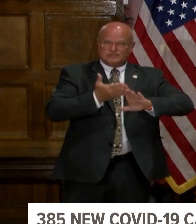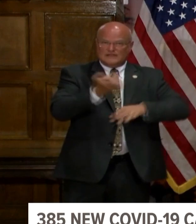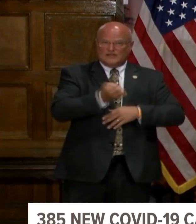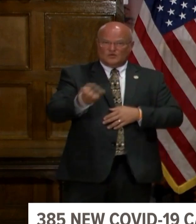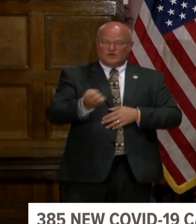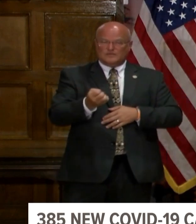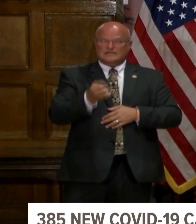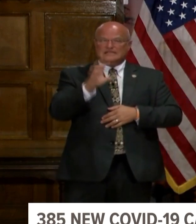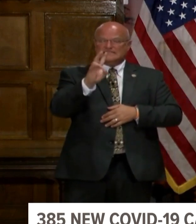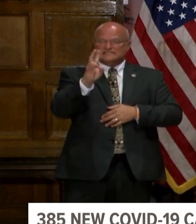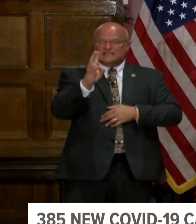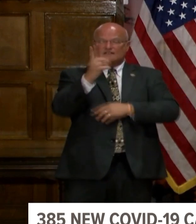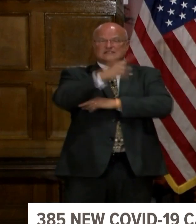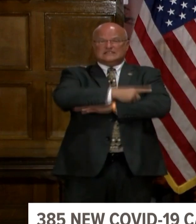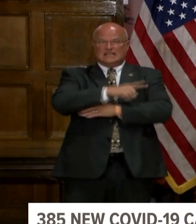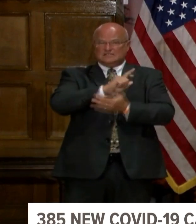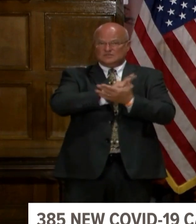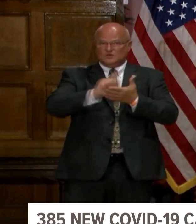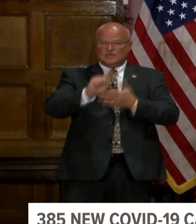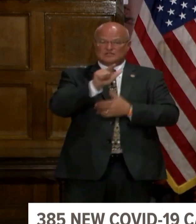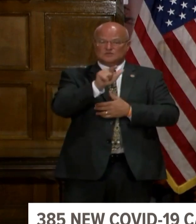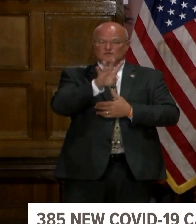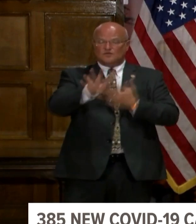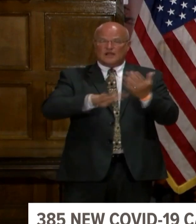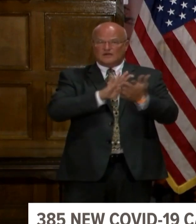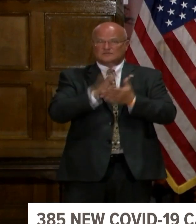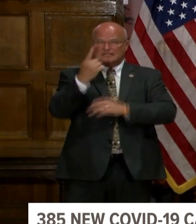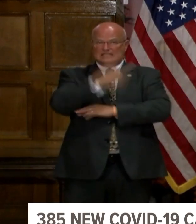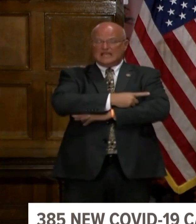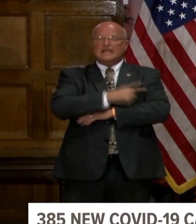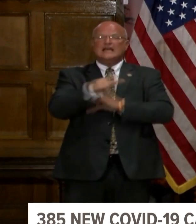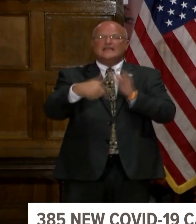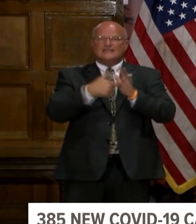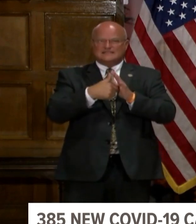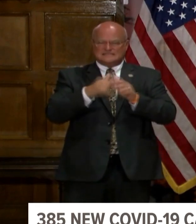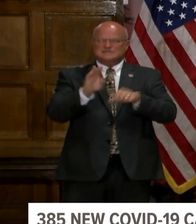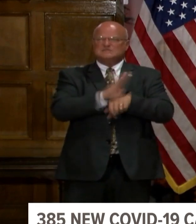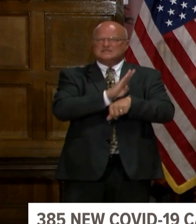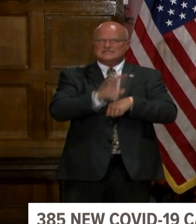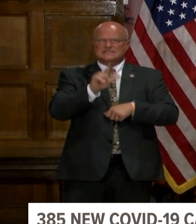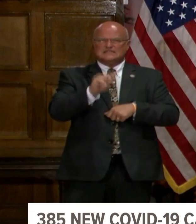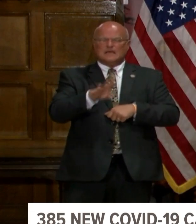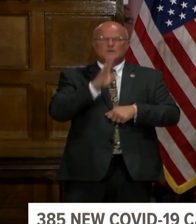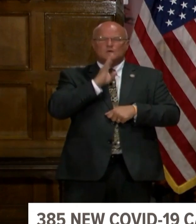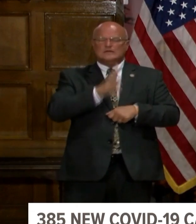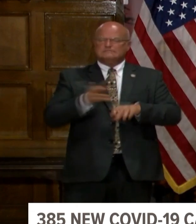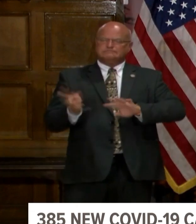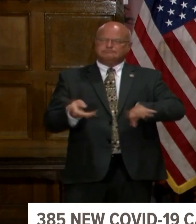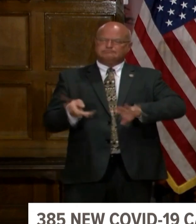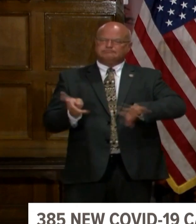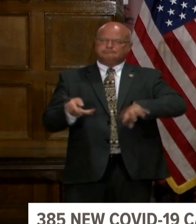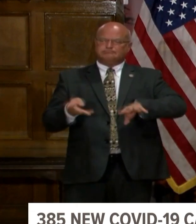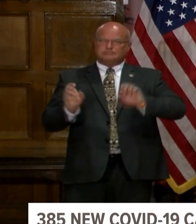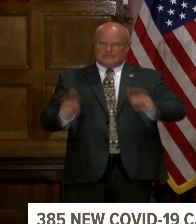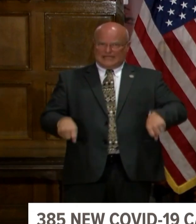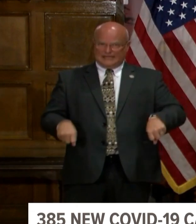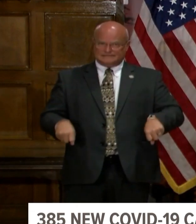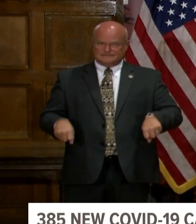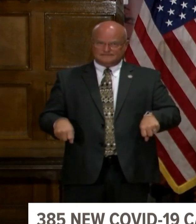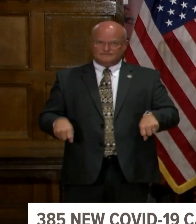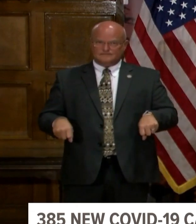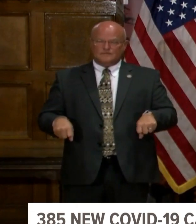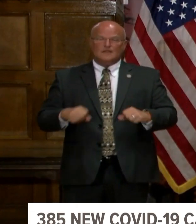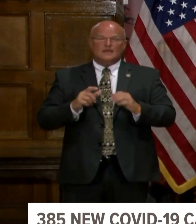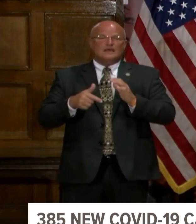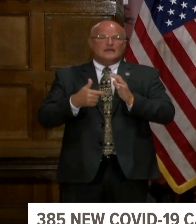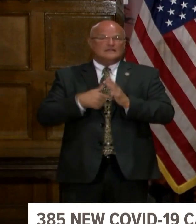24/7, 7 days a week. This is commercially rated lab equipment, which means it can really run a large number of tests.